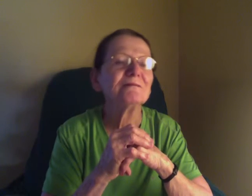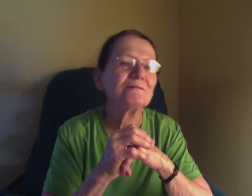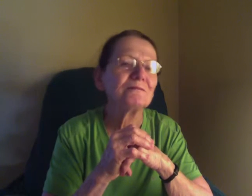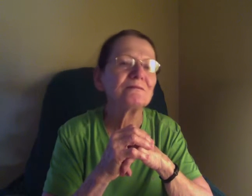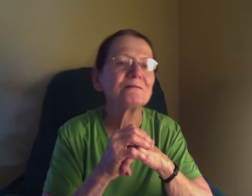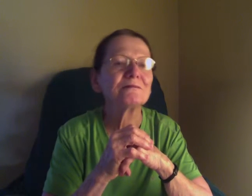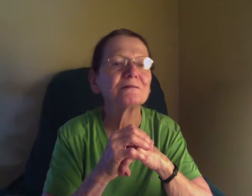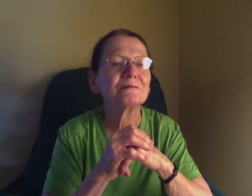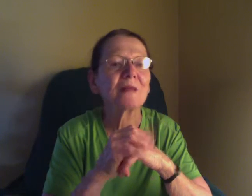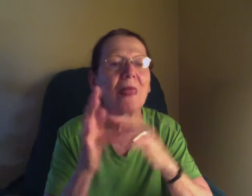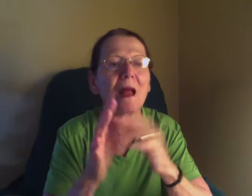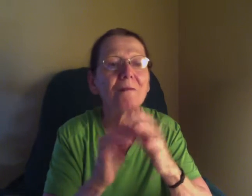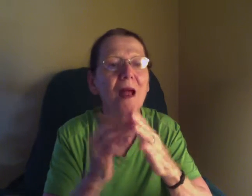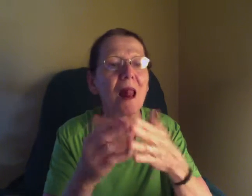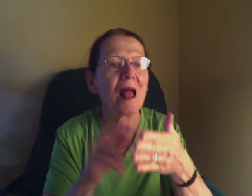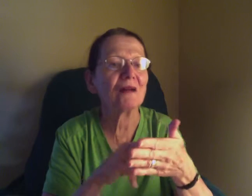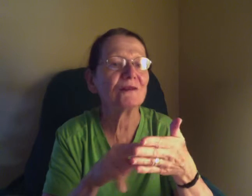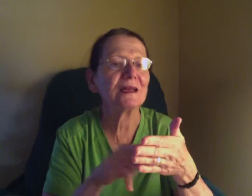I've got a baby.